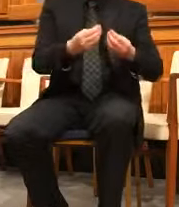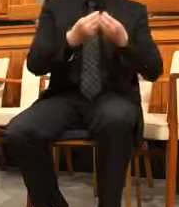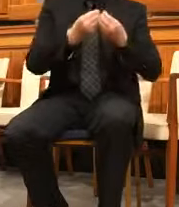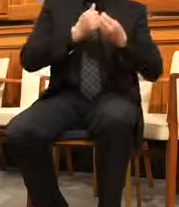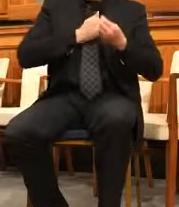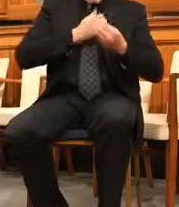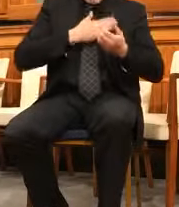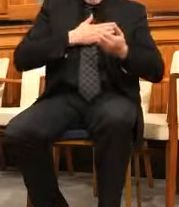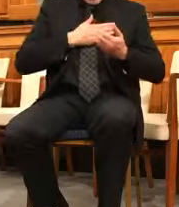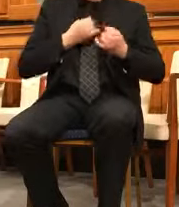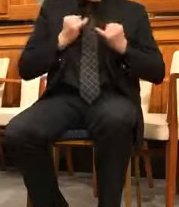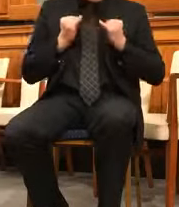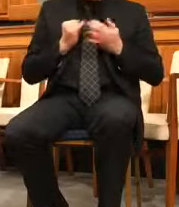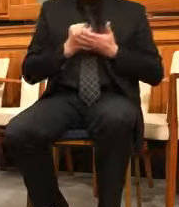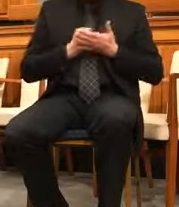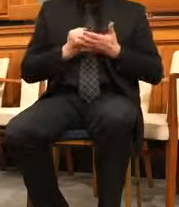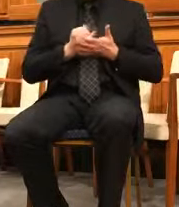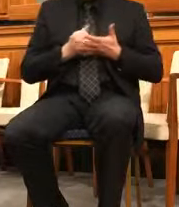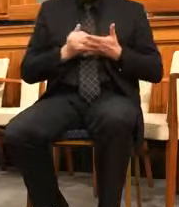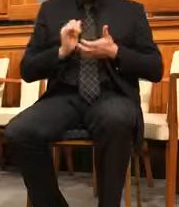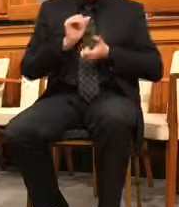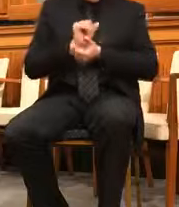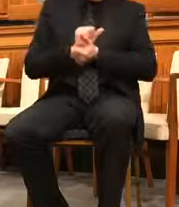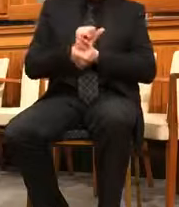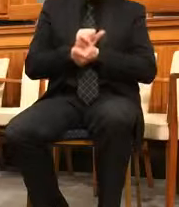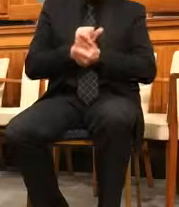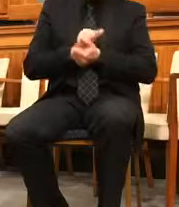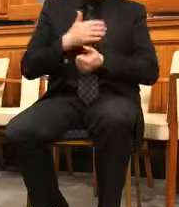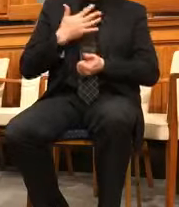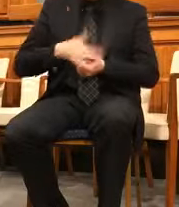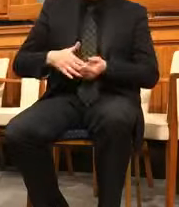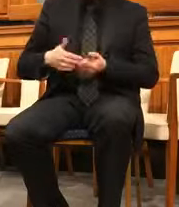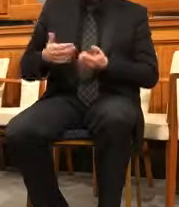a mediator and reconciliation.